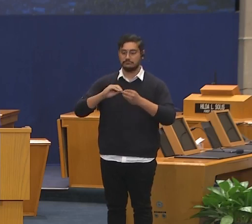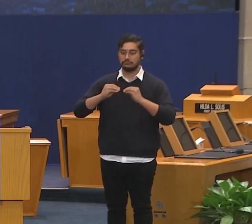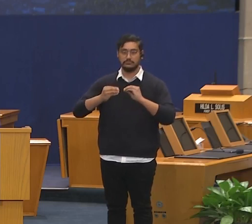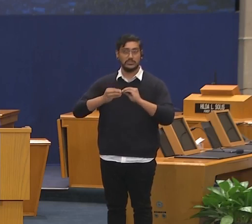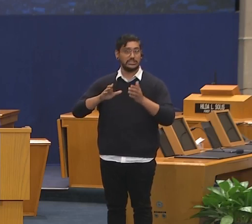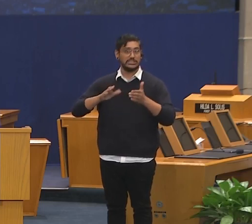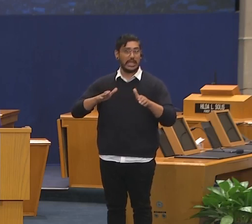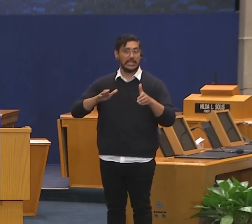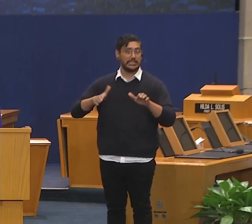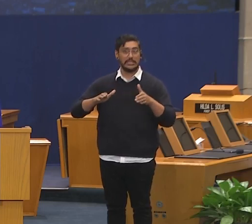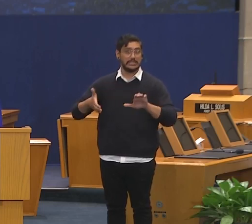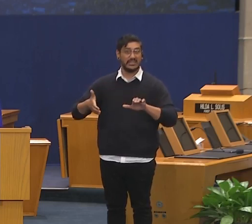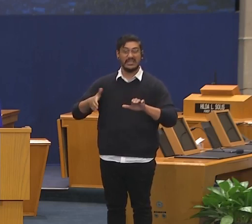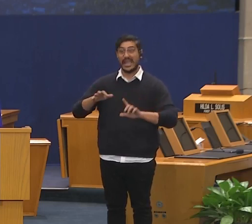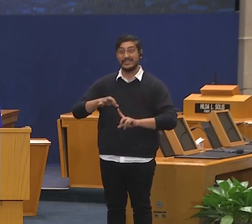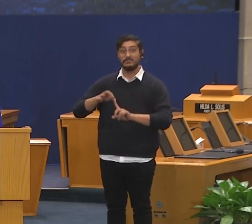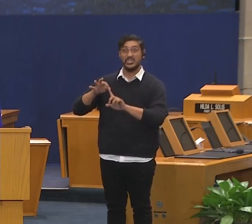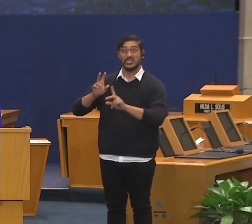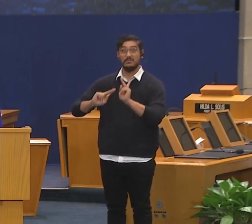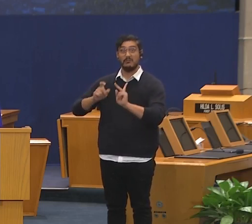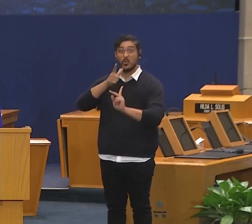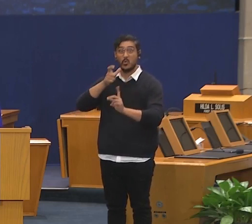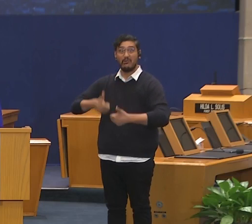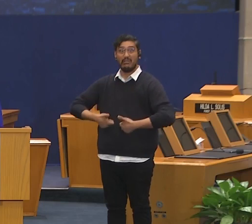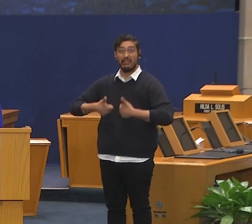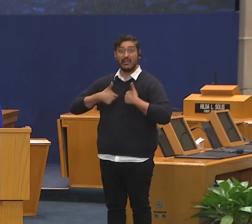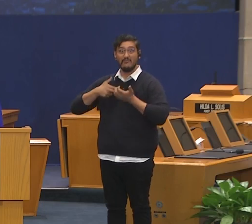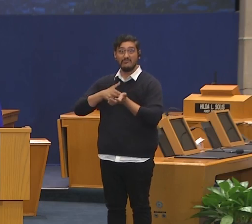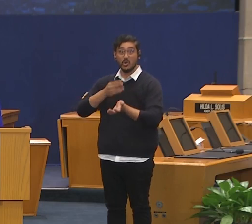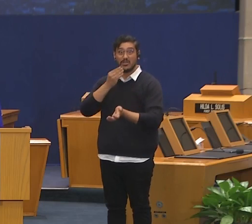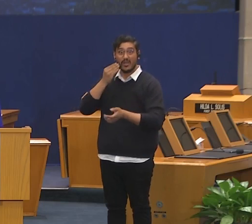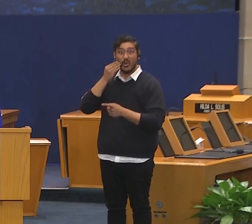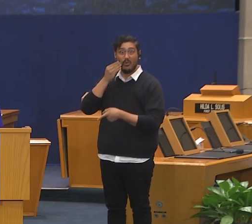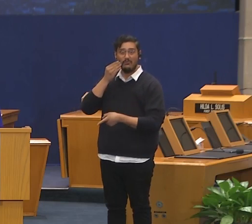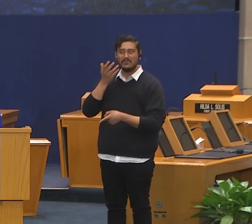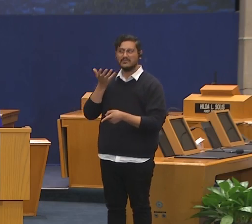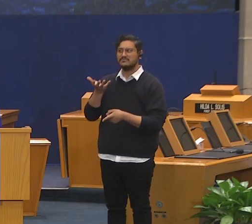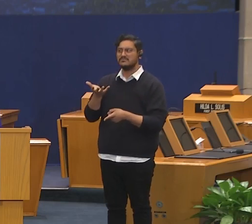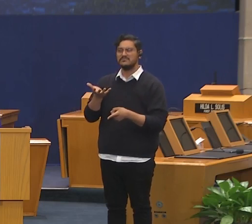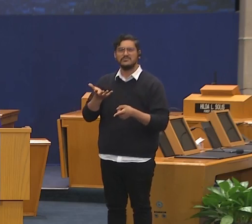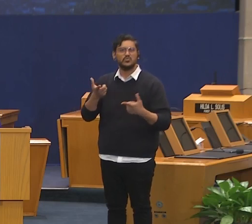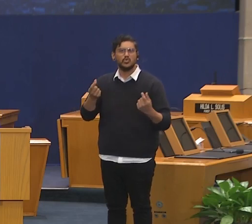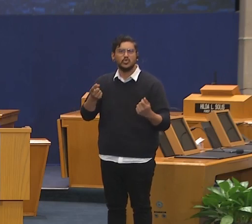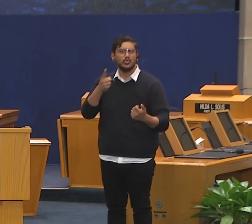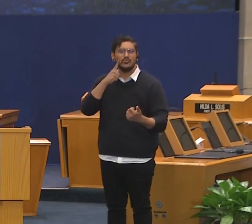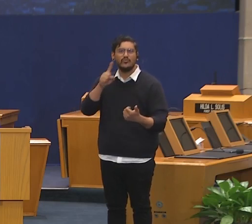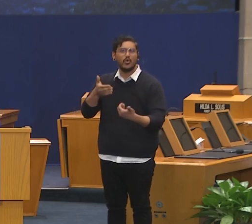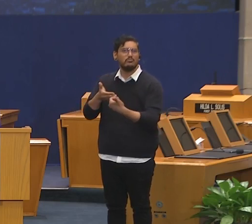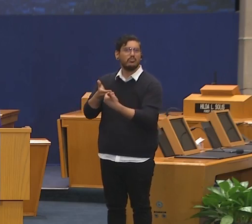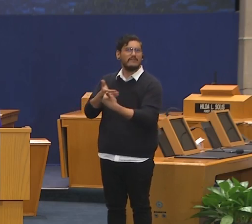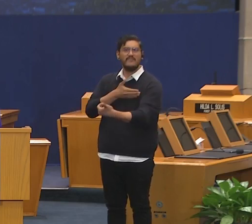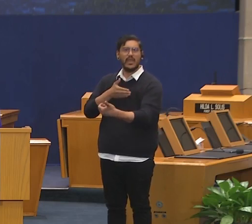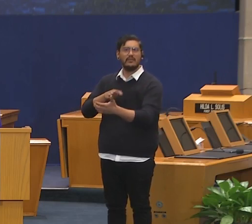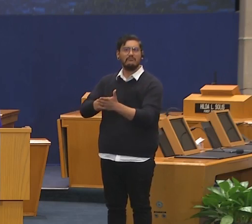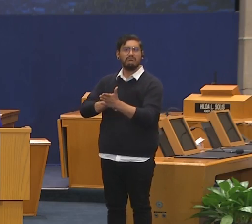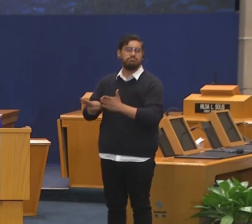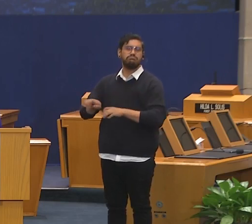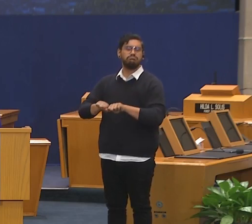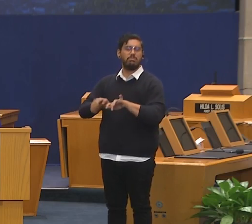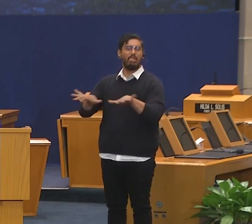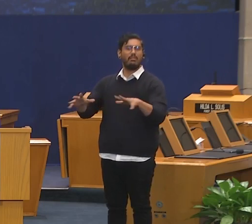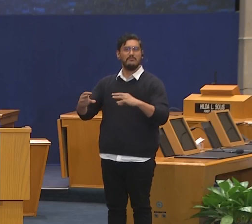people primarily living in our nursing homes, what can we do to prevent that from continuing to accelerate? And so